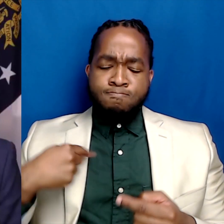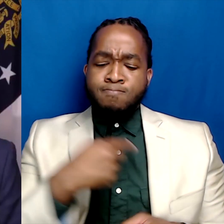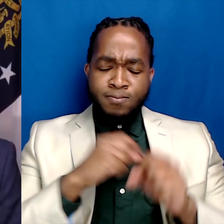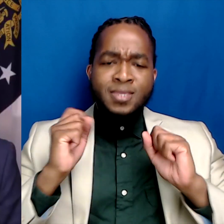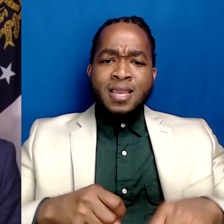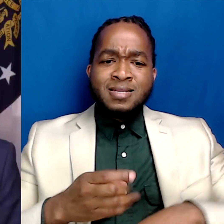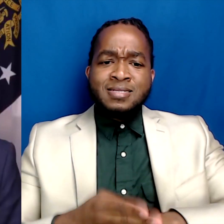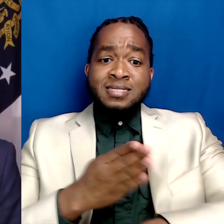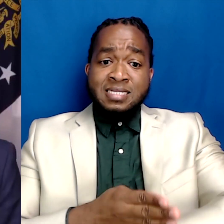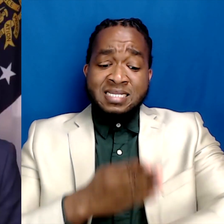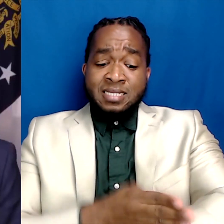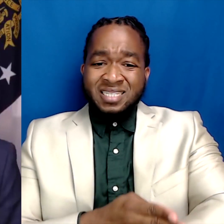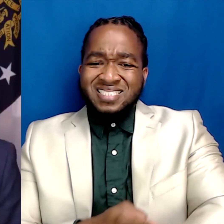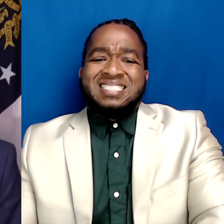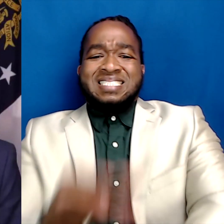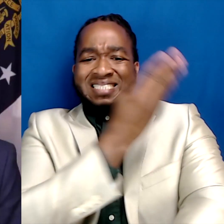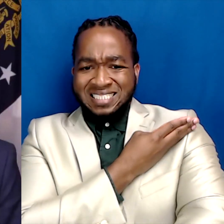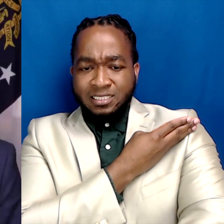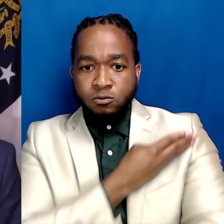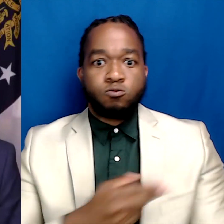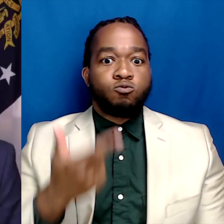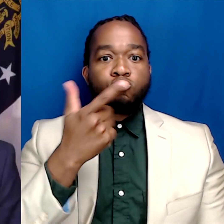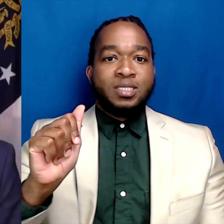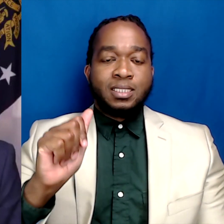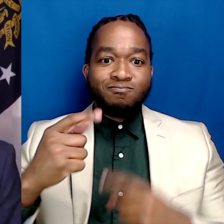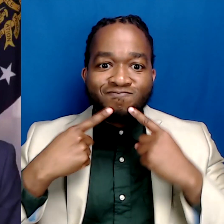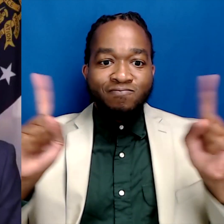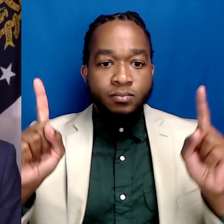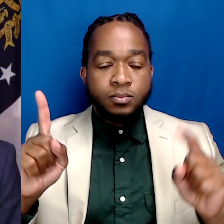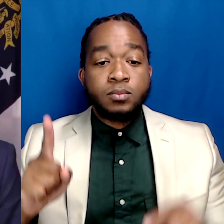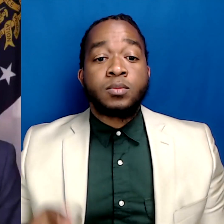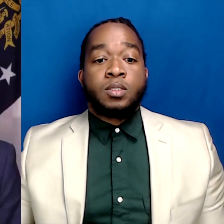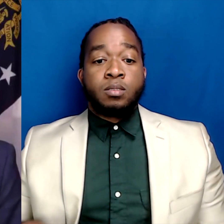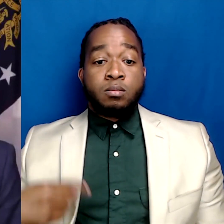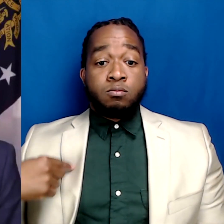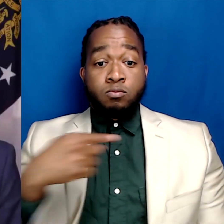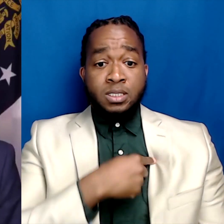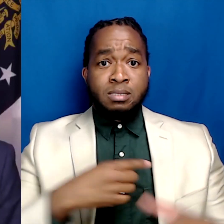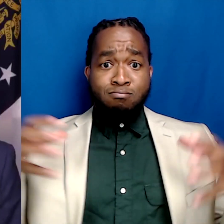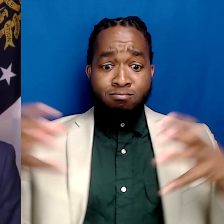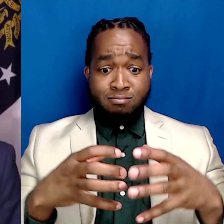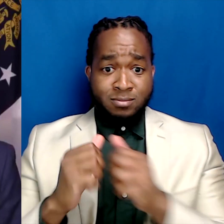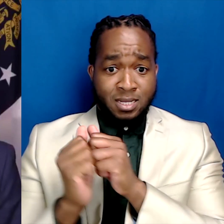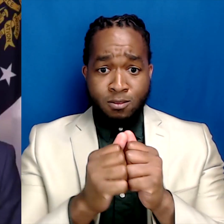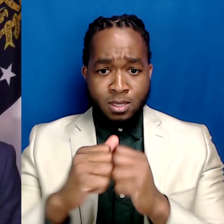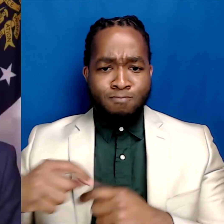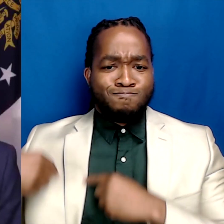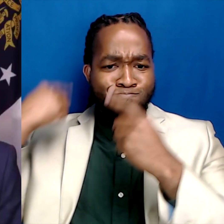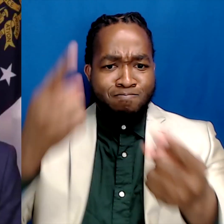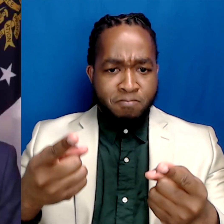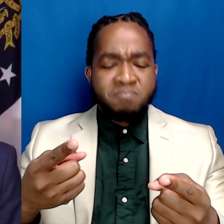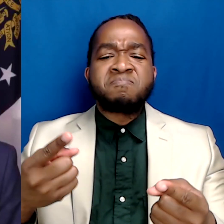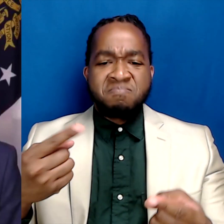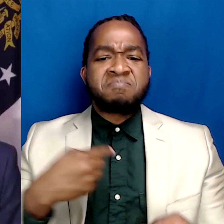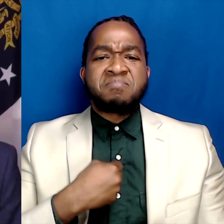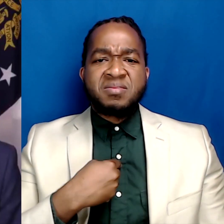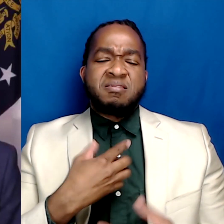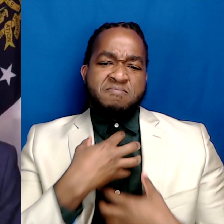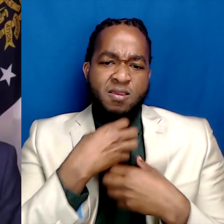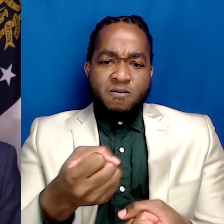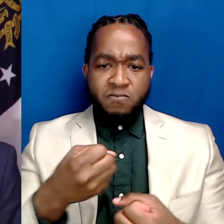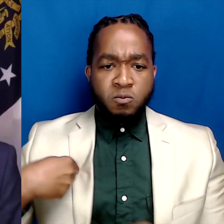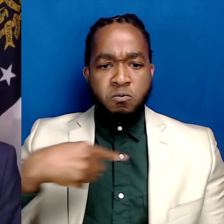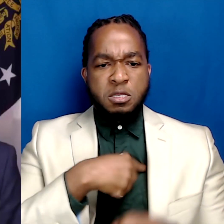times, we can build a better Georgia where all can prosper. Together, as we have before, I'm confident that